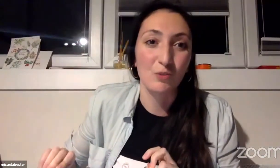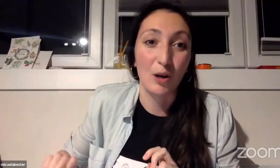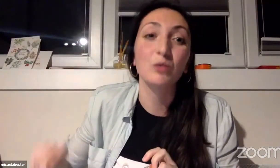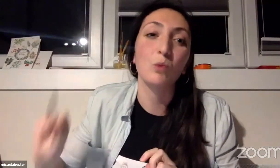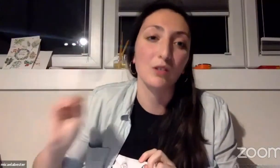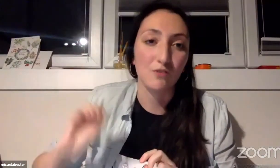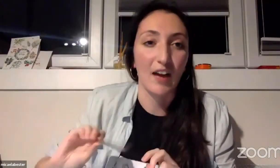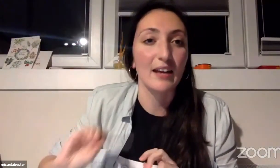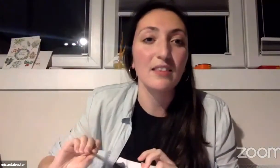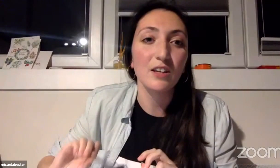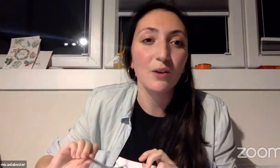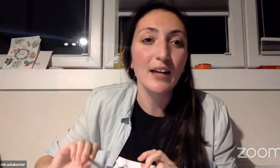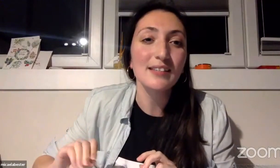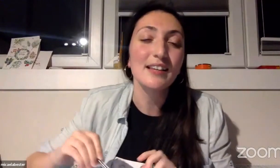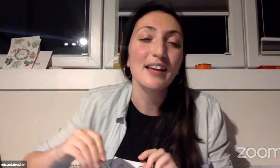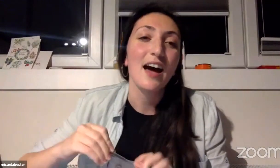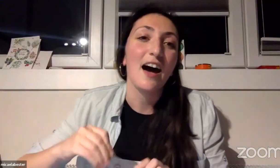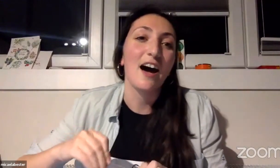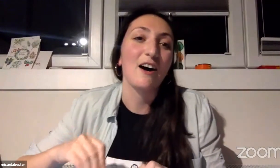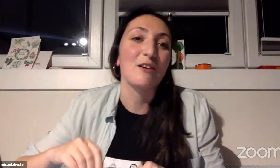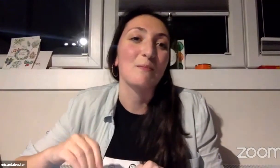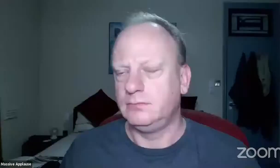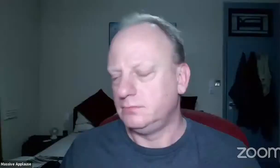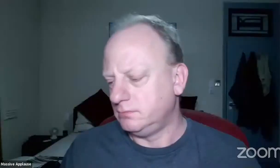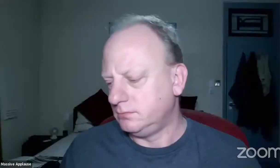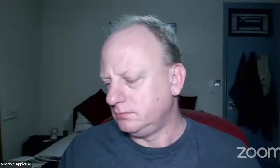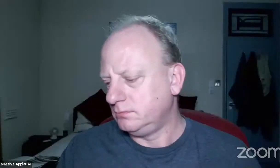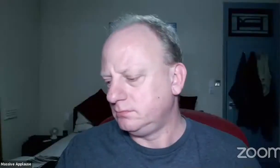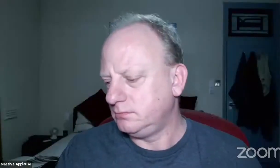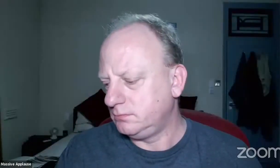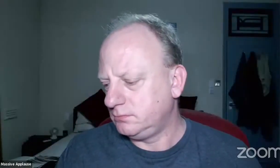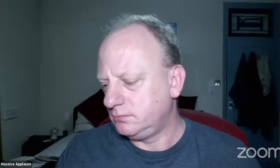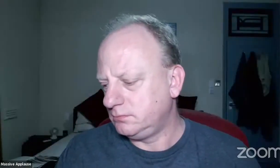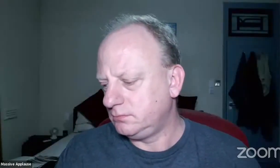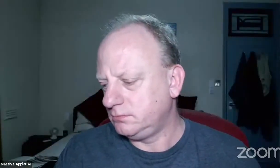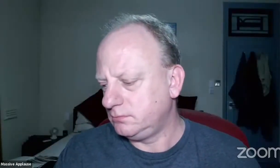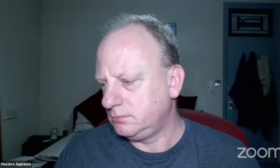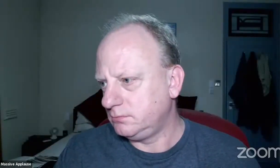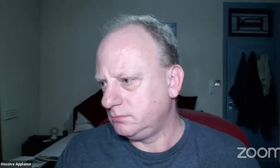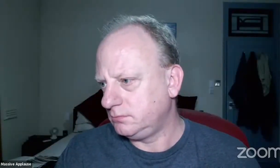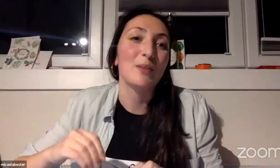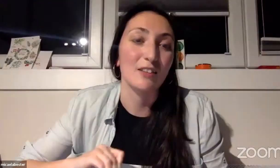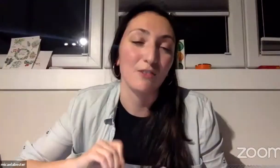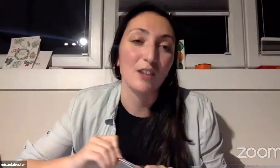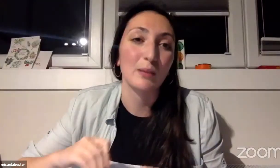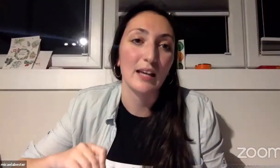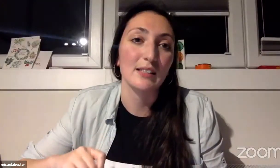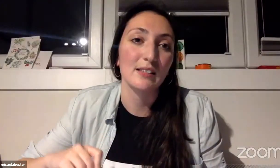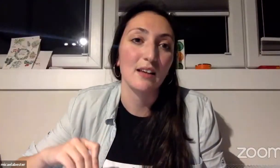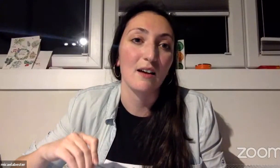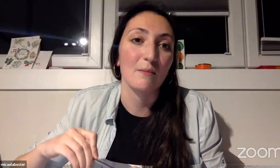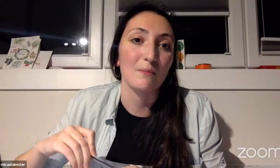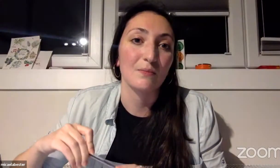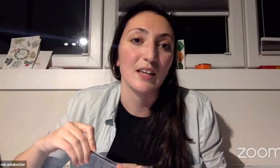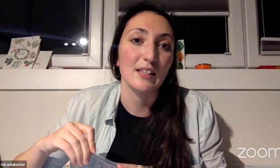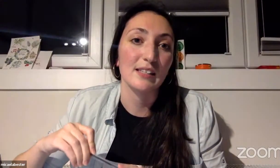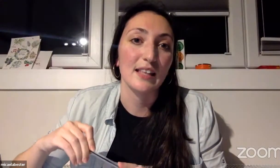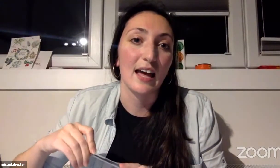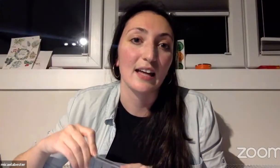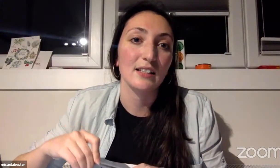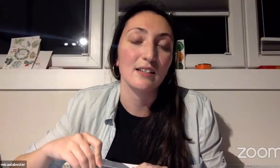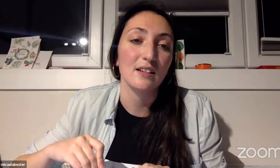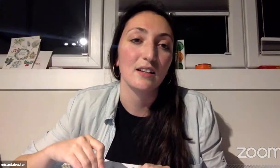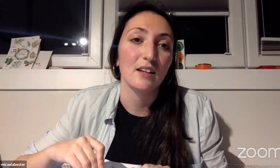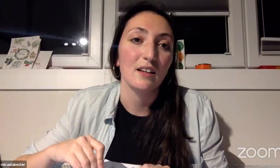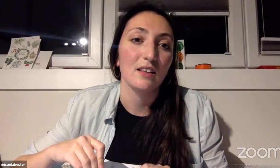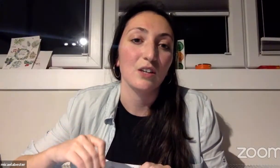across the world, was via the US. But the reason French Sign Language went to the US in the first place is